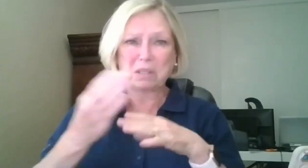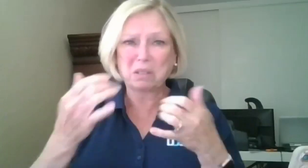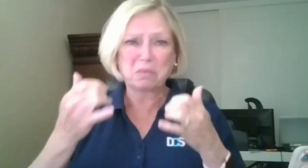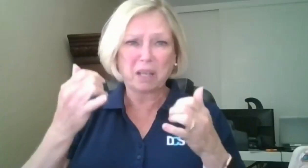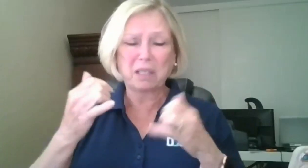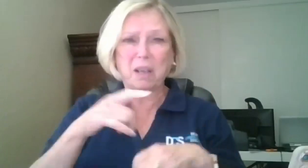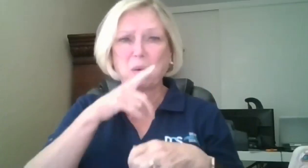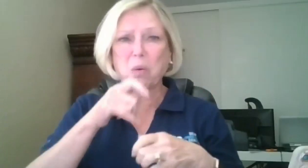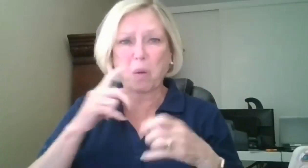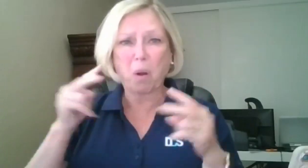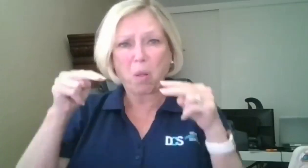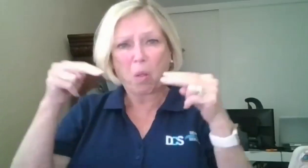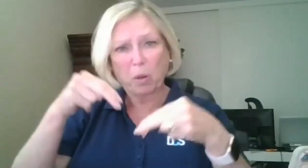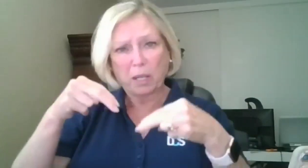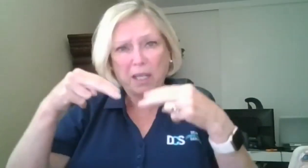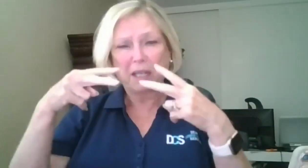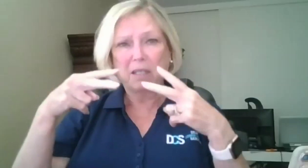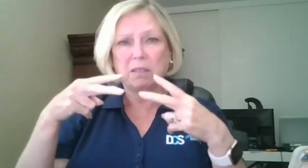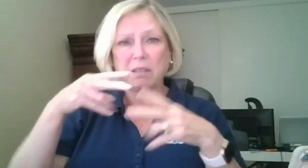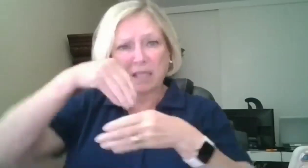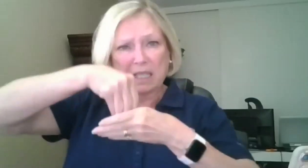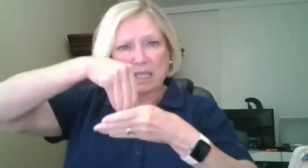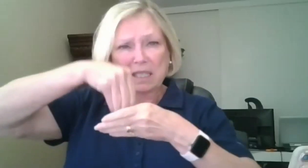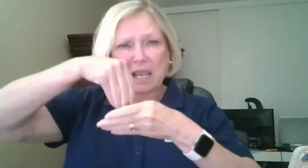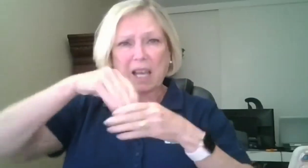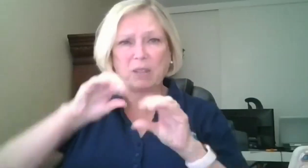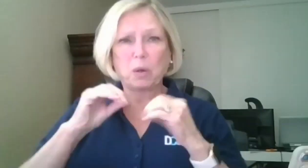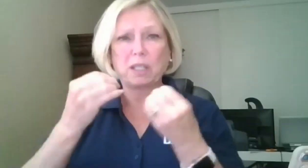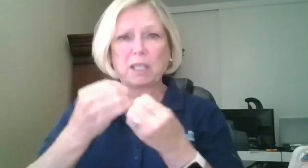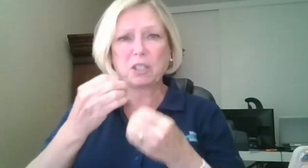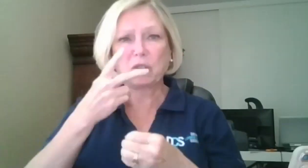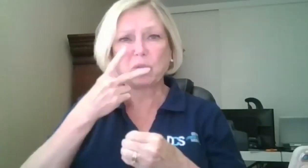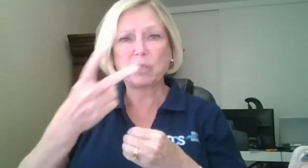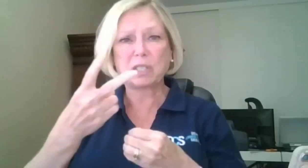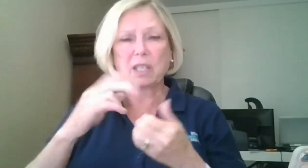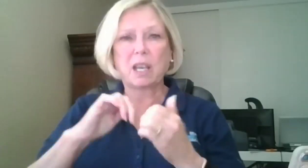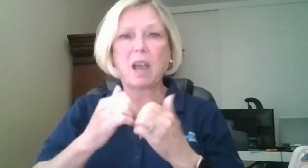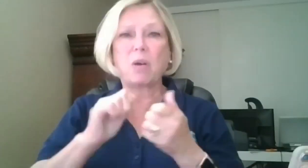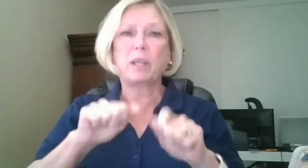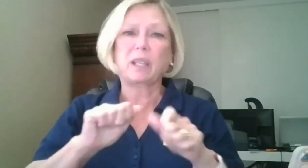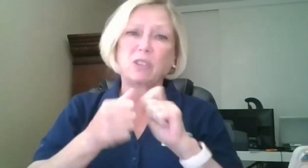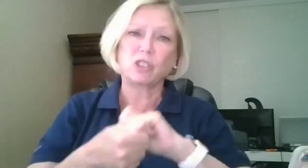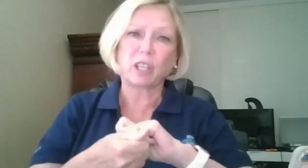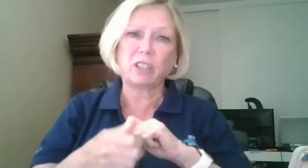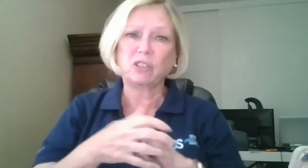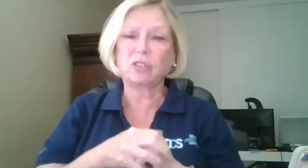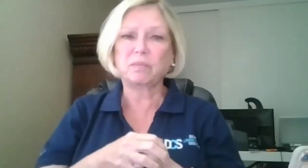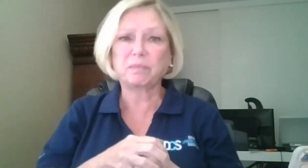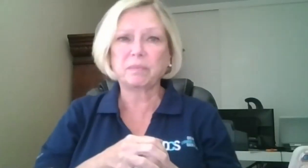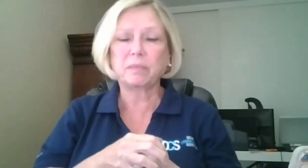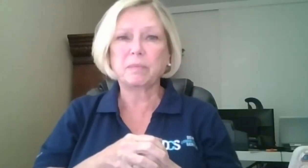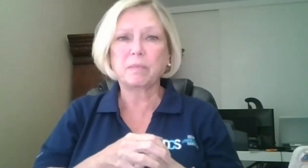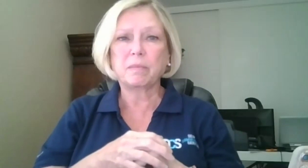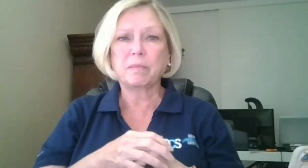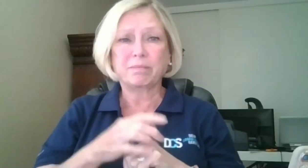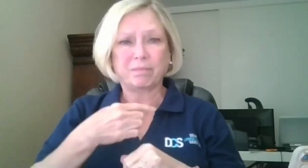experiencing systemic racism, just as all businesses are. And we need to look inside of our organization and how we can make these